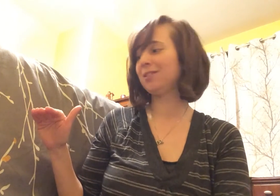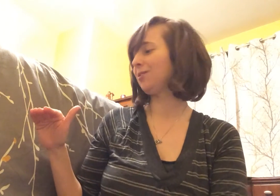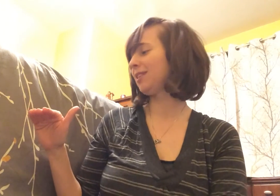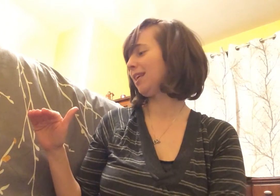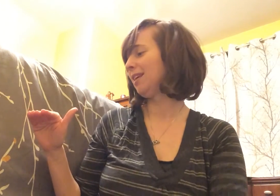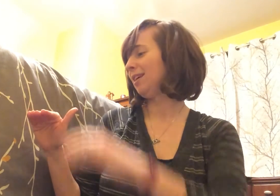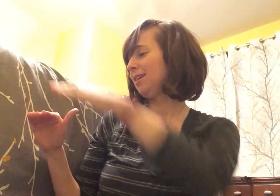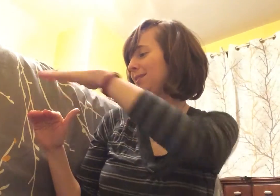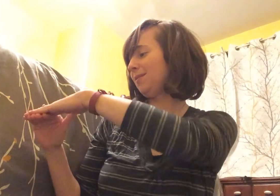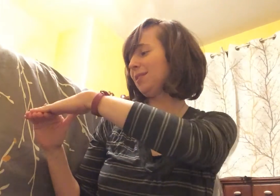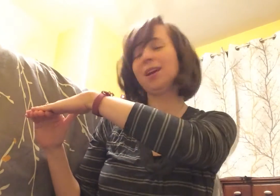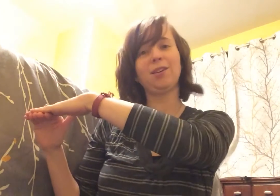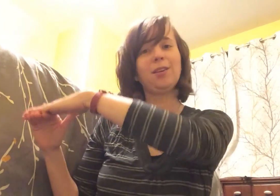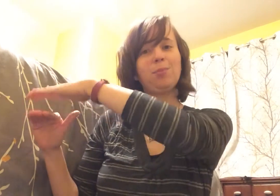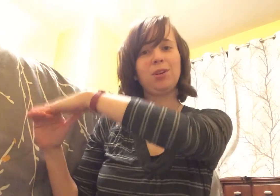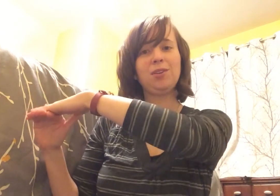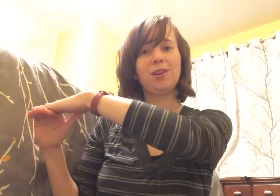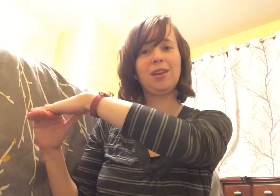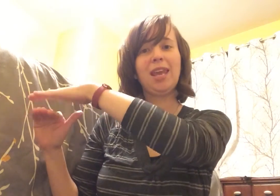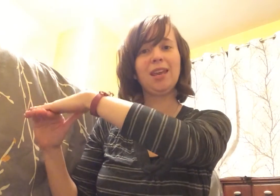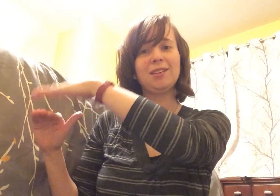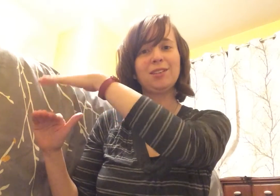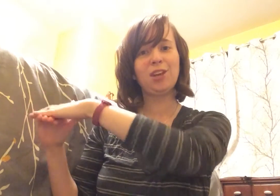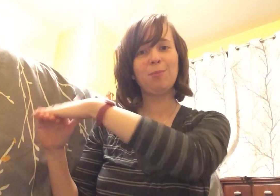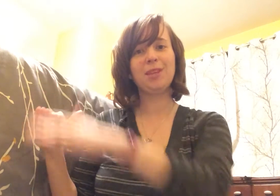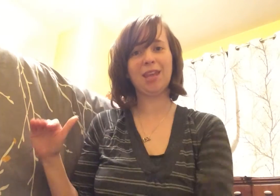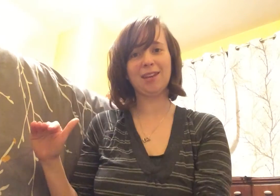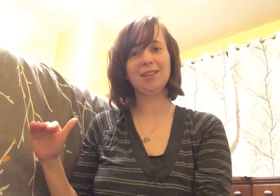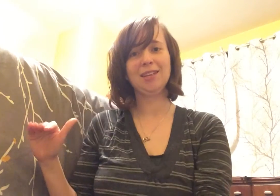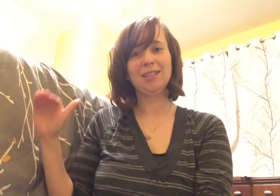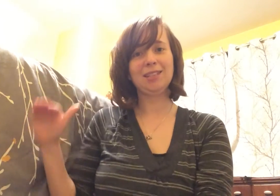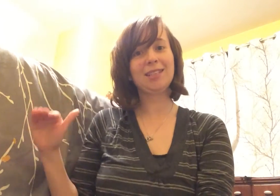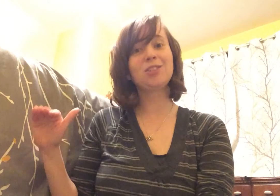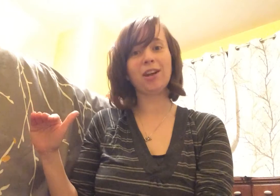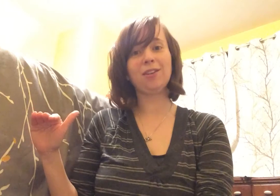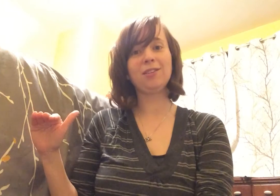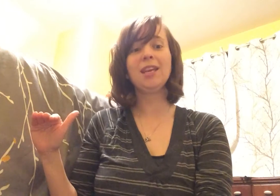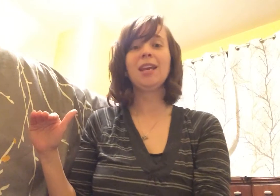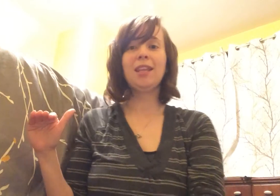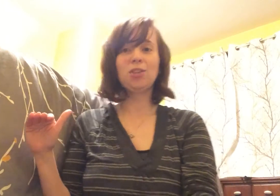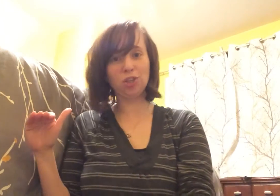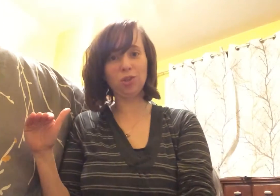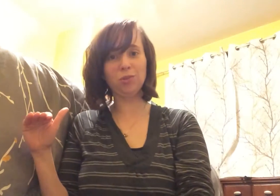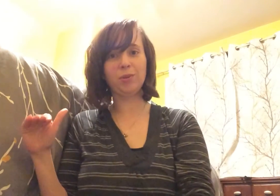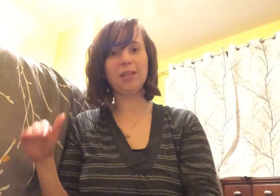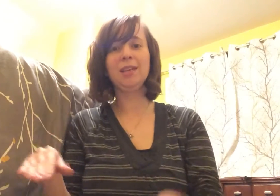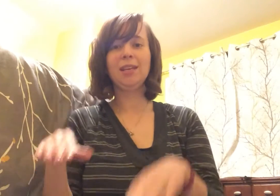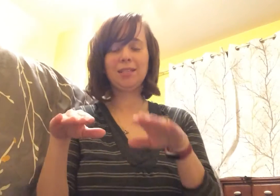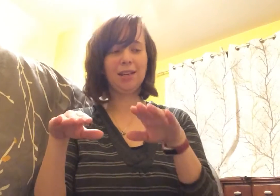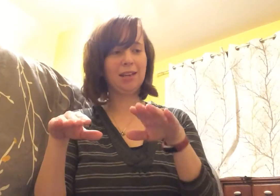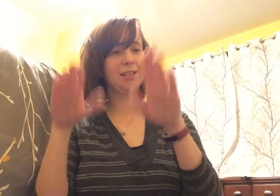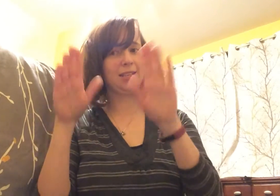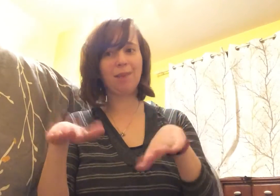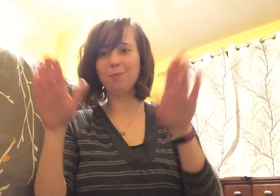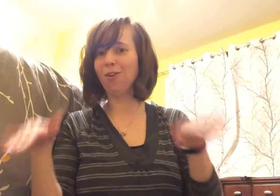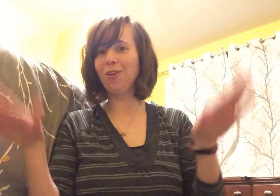So it's like you're kind of like putting your hand on top of the head. So this is child. And then children is kind of tapping all